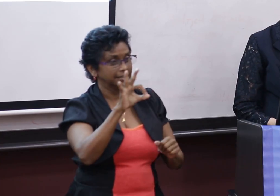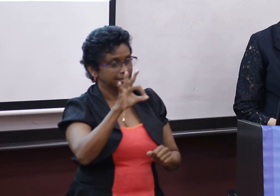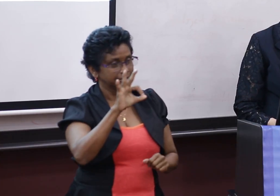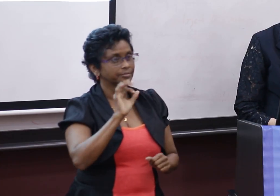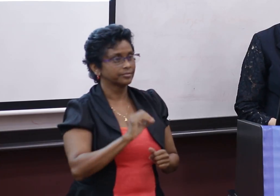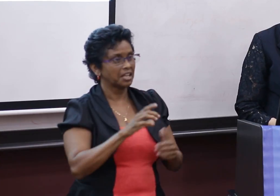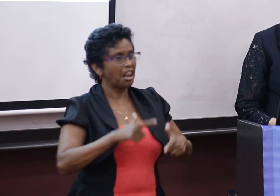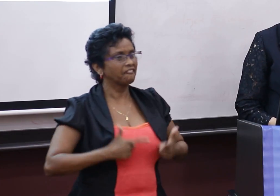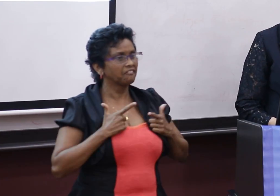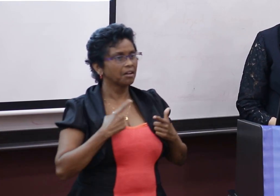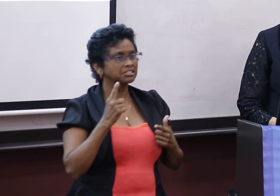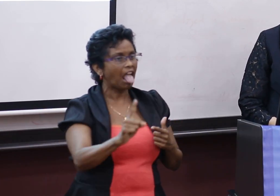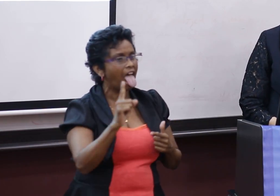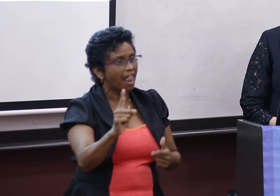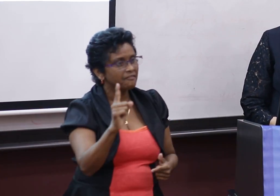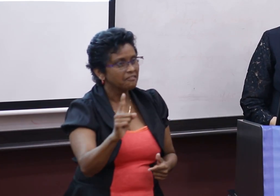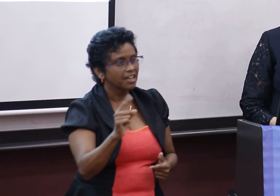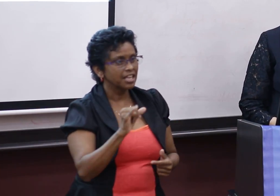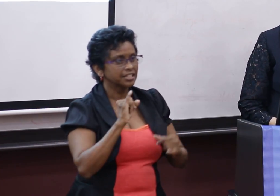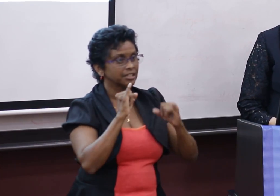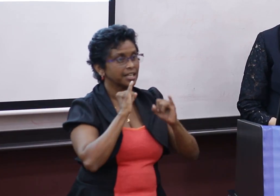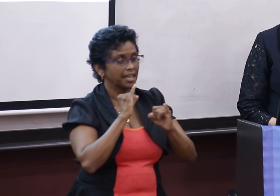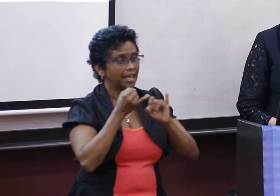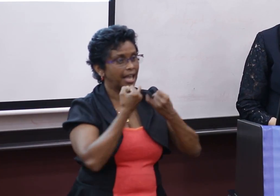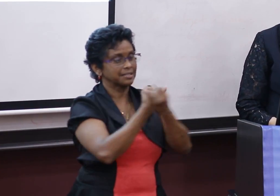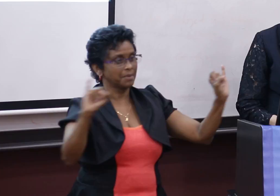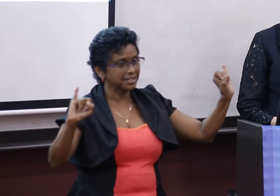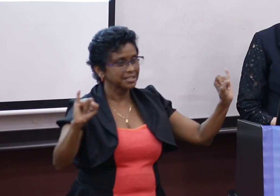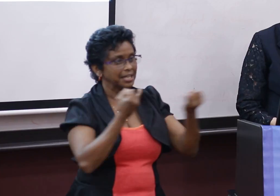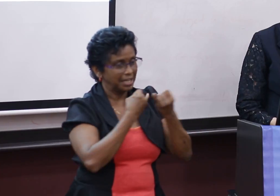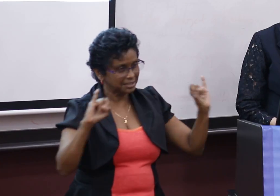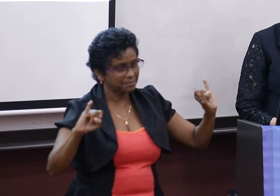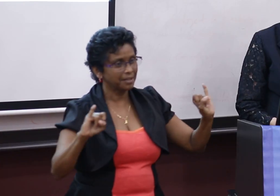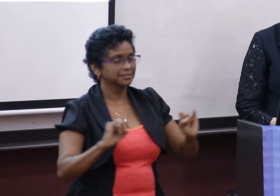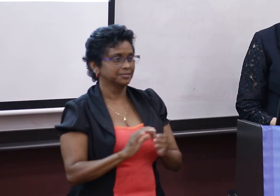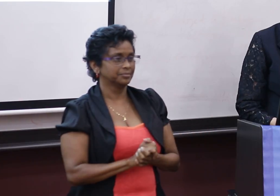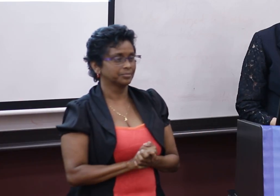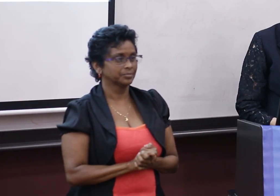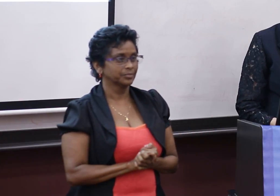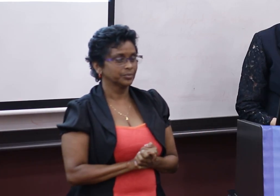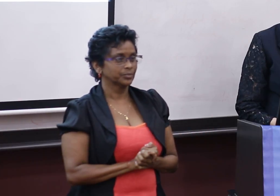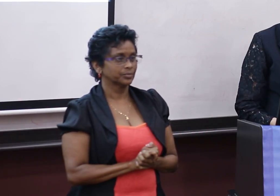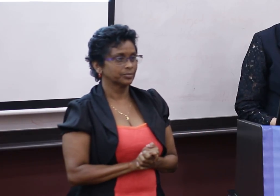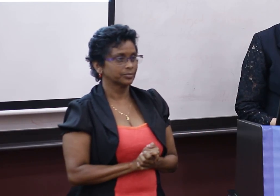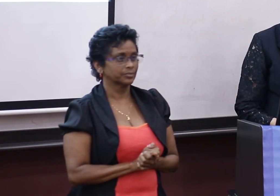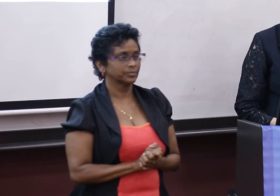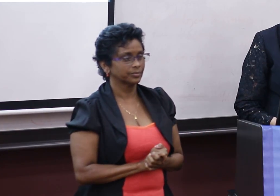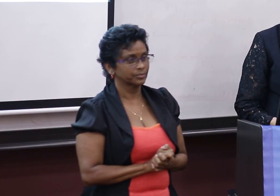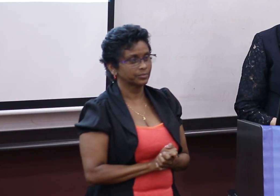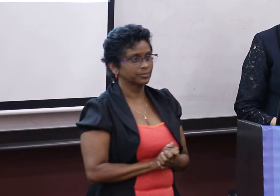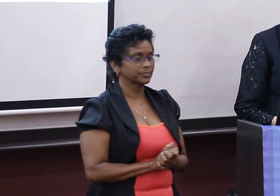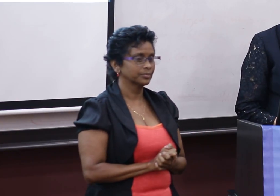in the community. You'll realize that some articles may only be fully implemented when